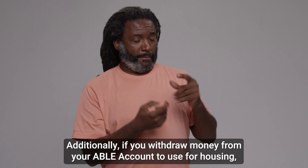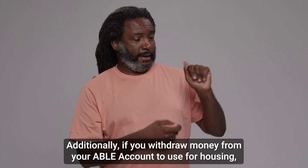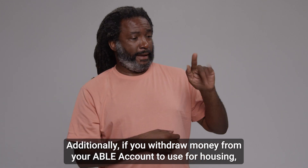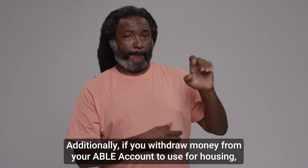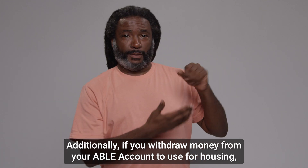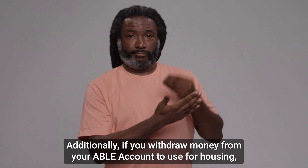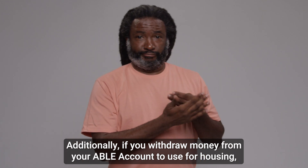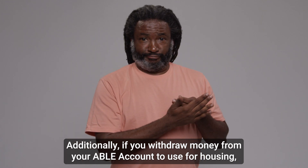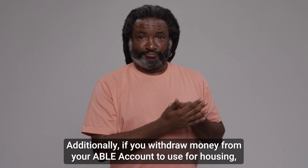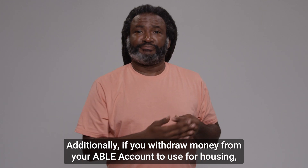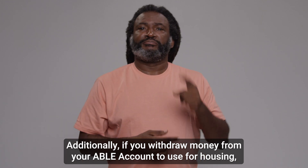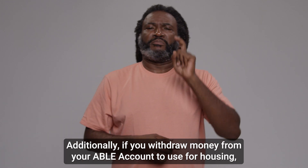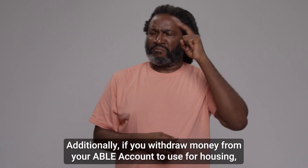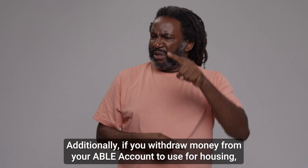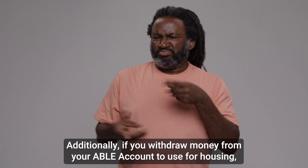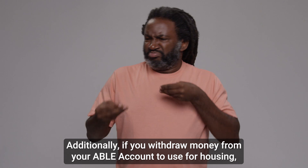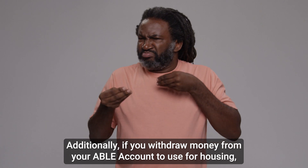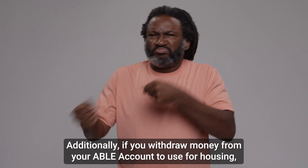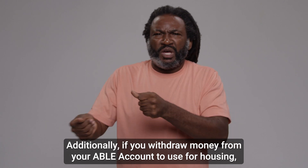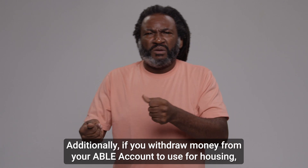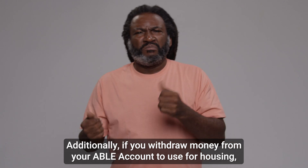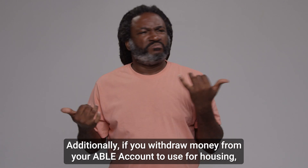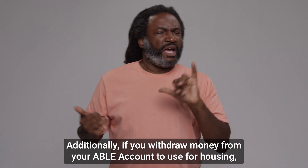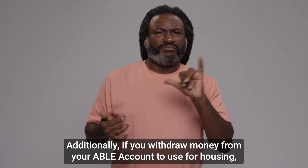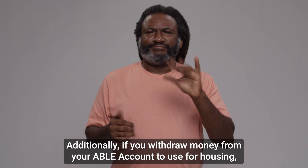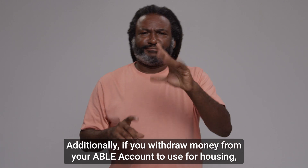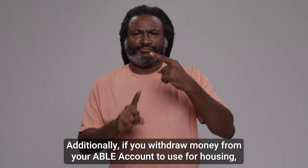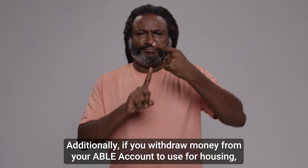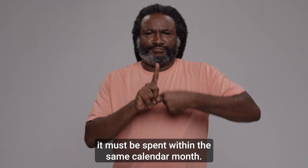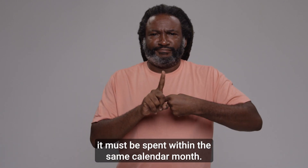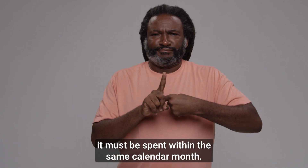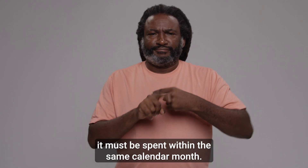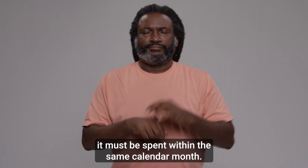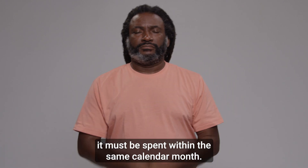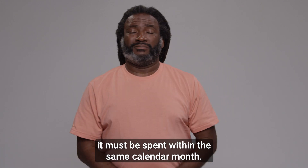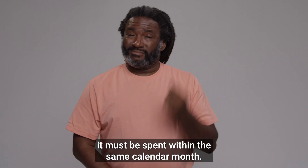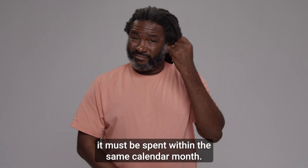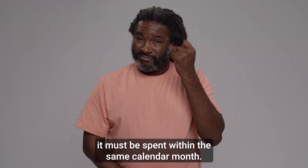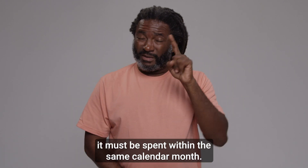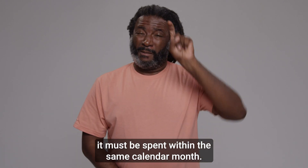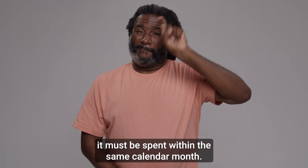Additionally, if you withdraw money from your ABLE account to use for housing, it must be spent within the same calendar